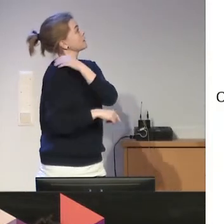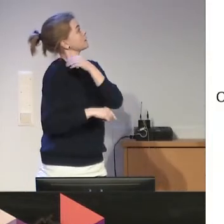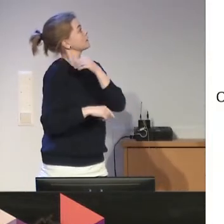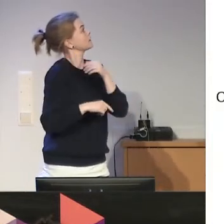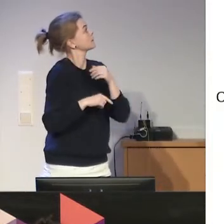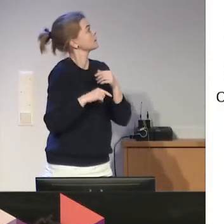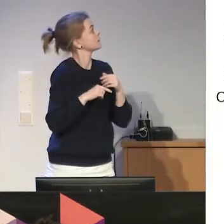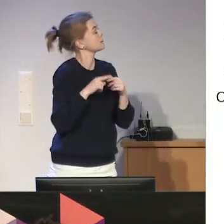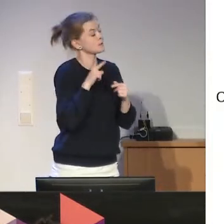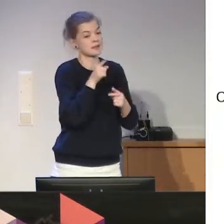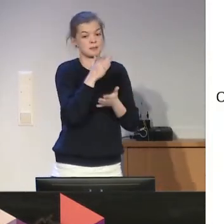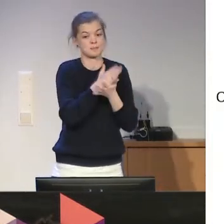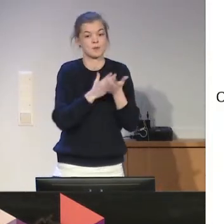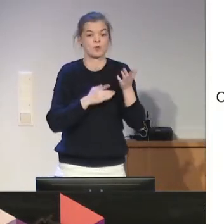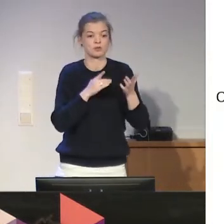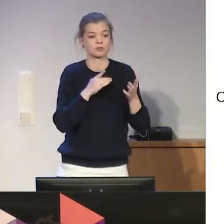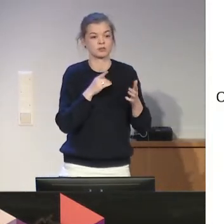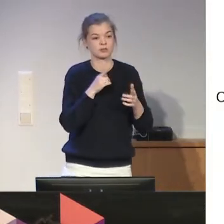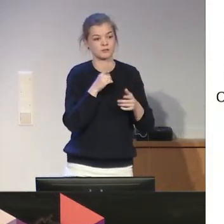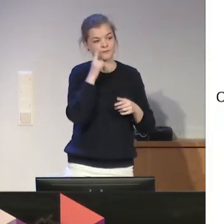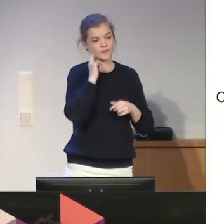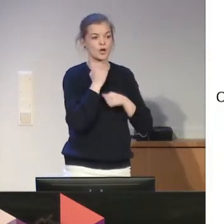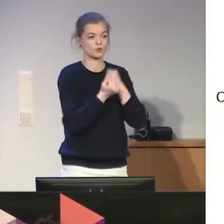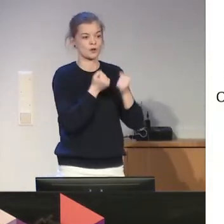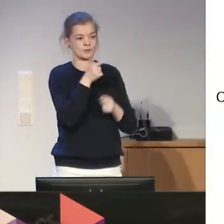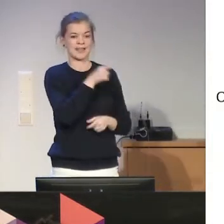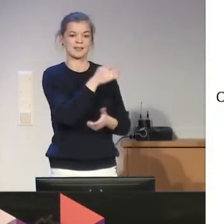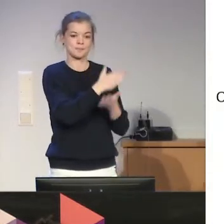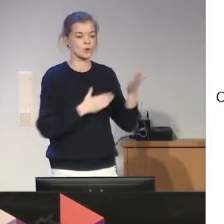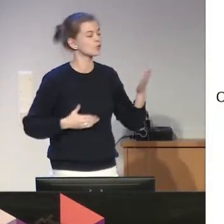And the reference space, dad,